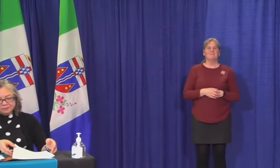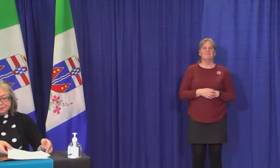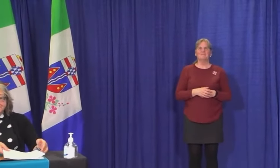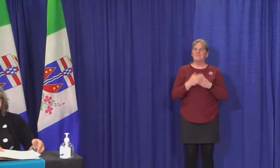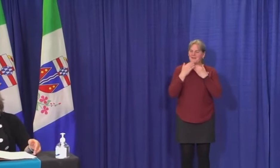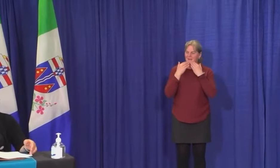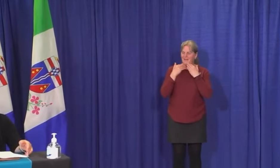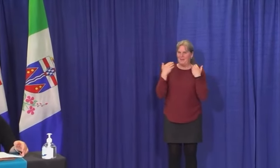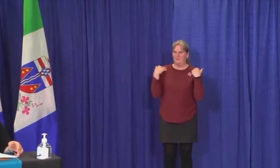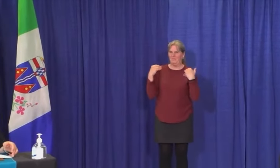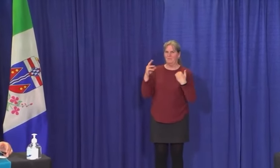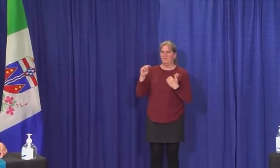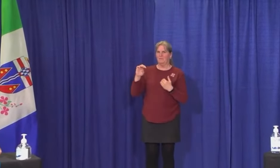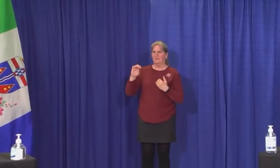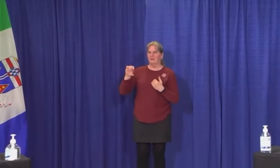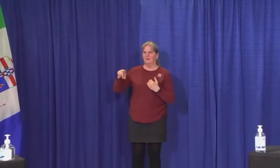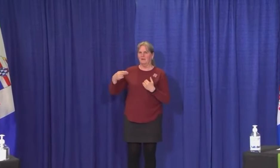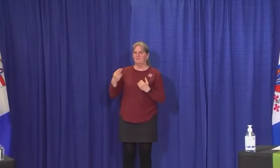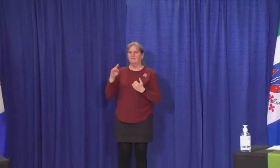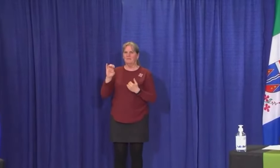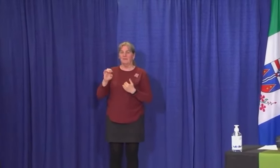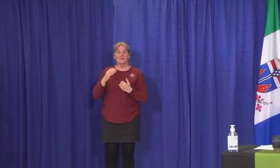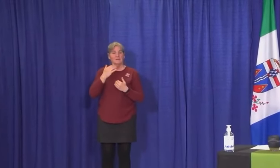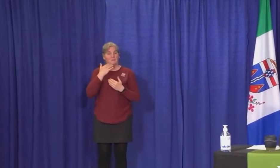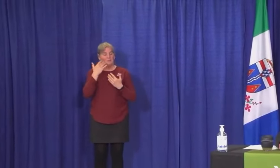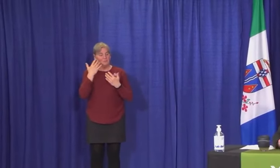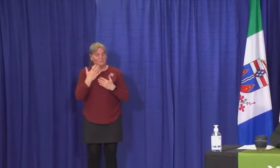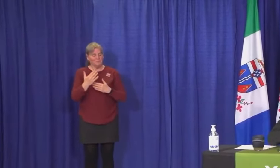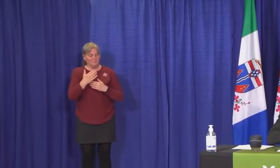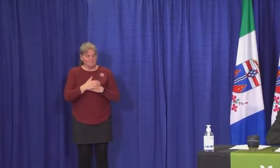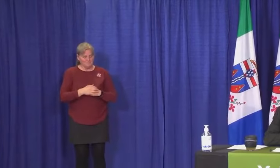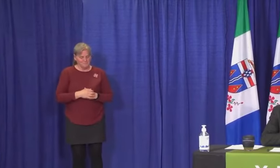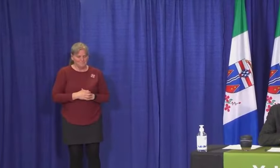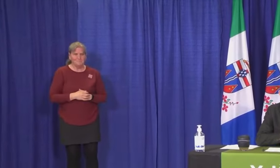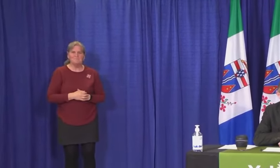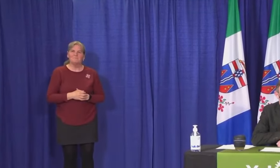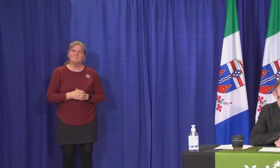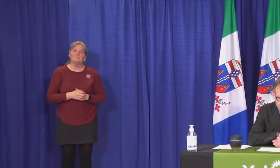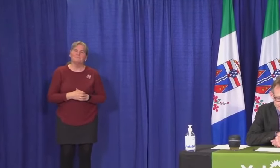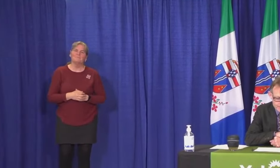Thank you, Minister McPhee, and good morning, bonjour.